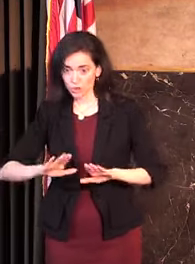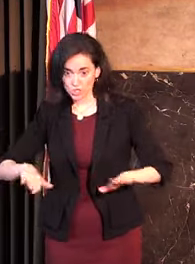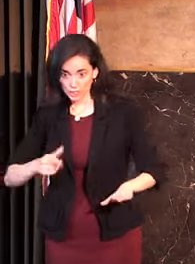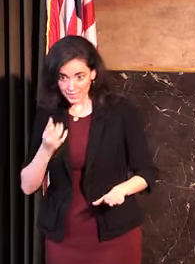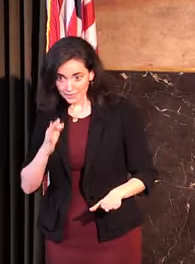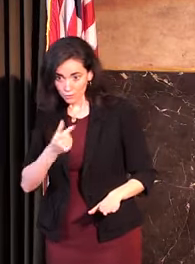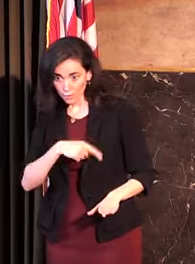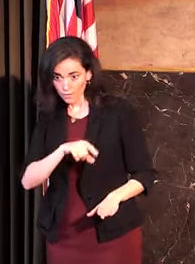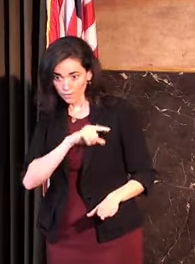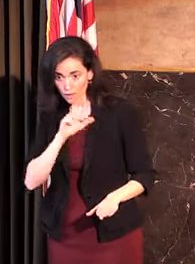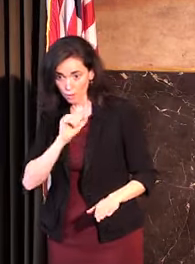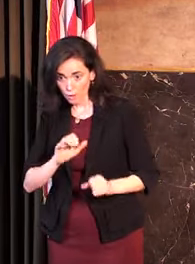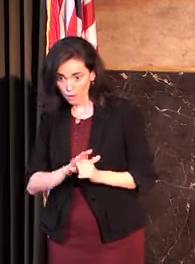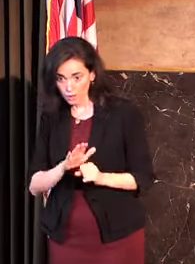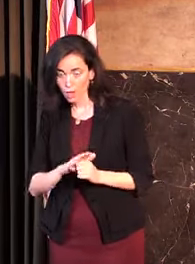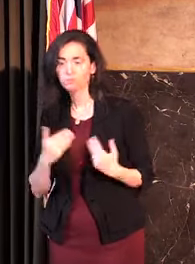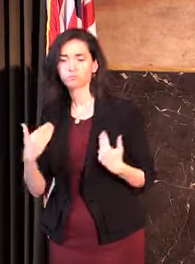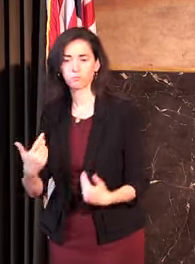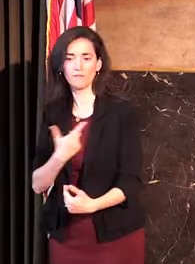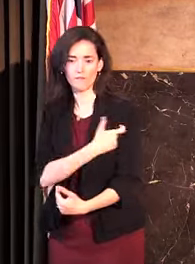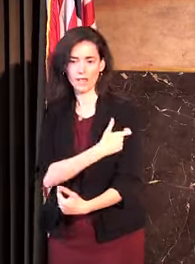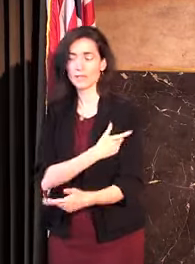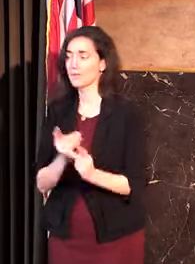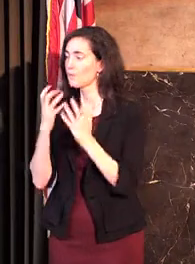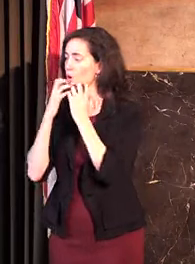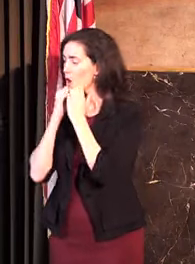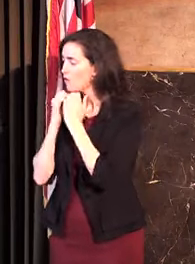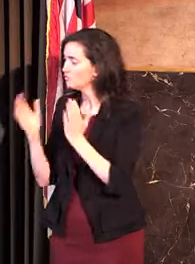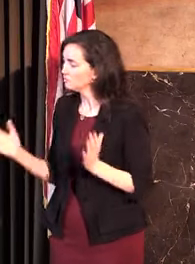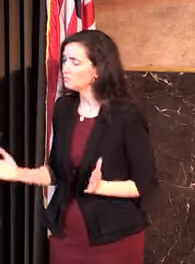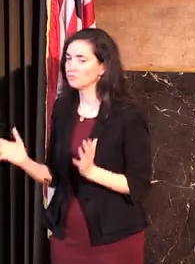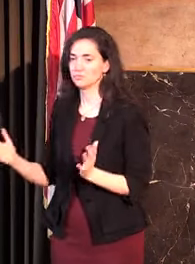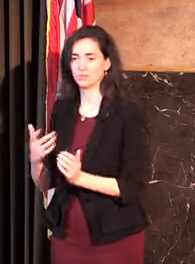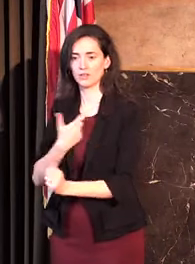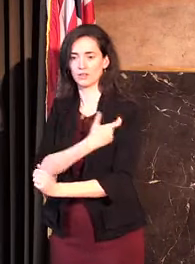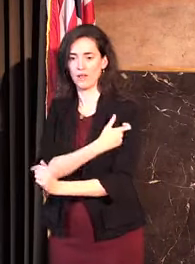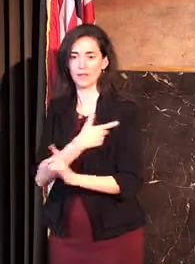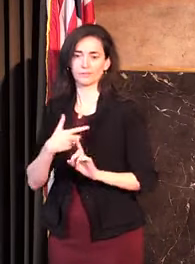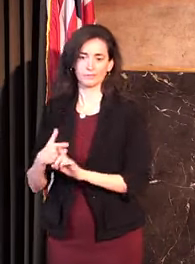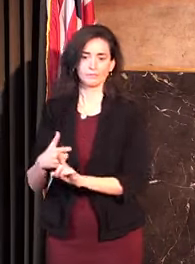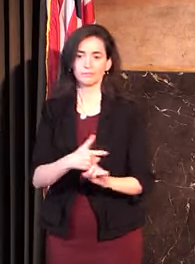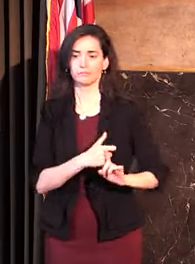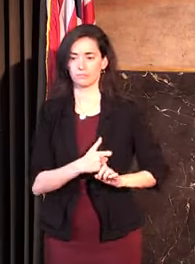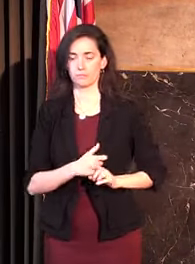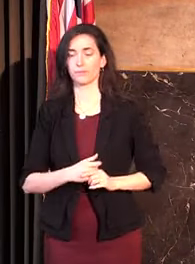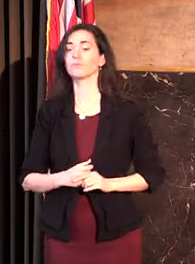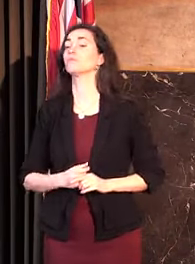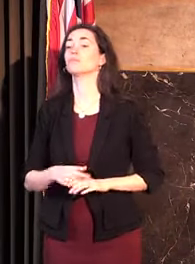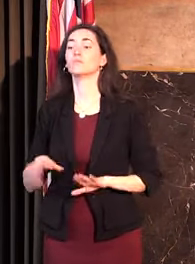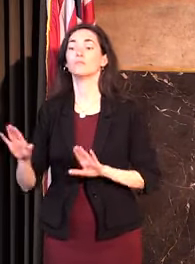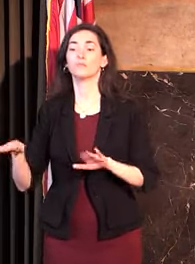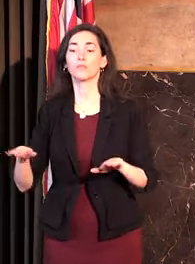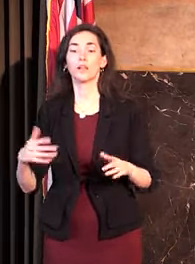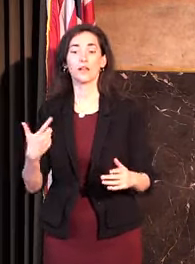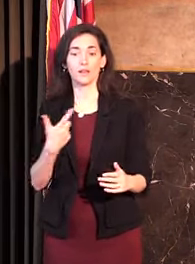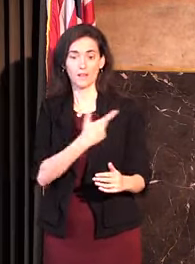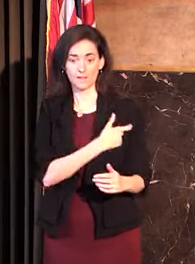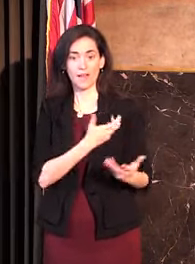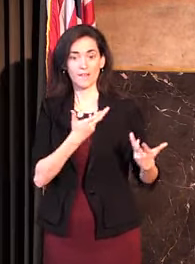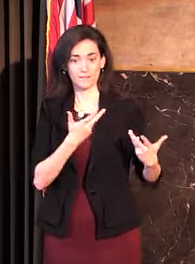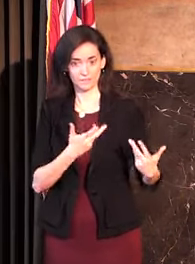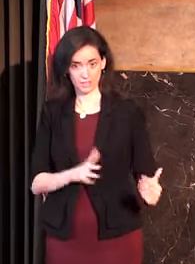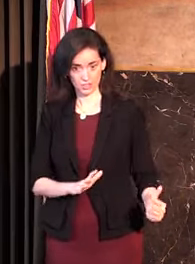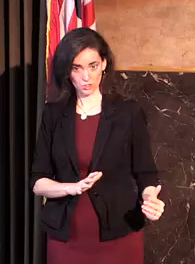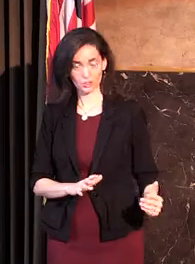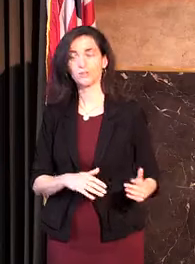eligible vaccinated, other loved ones. And then after you're vaccinated, as soon as you're eligible